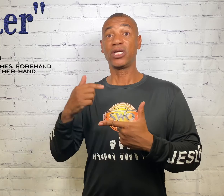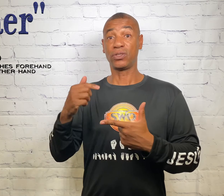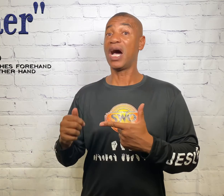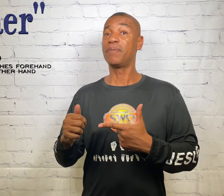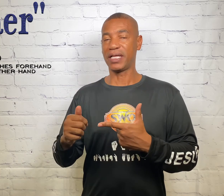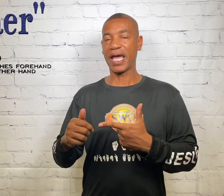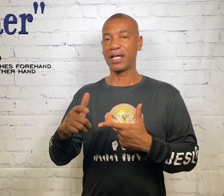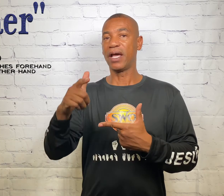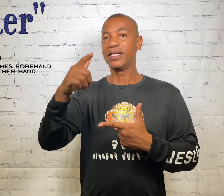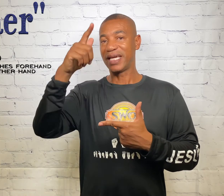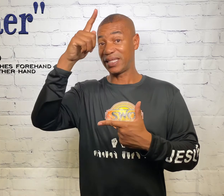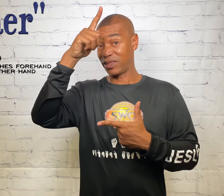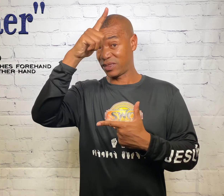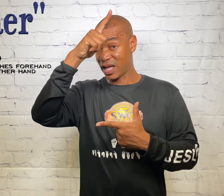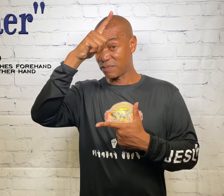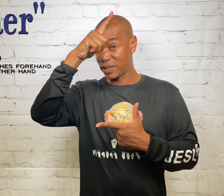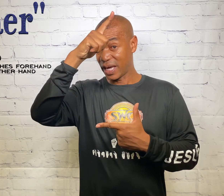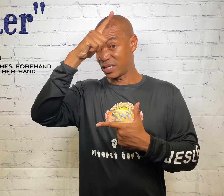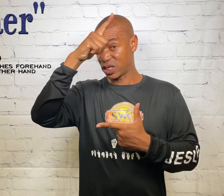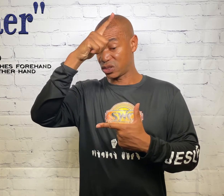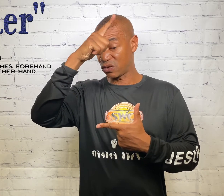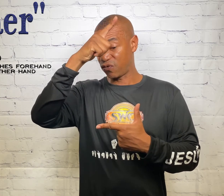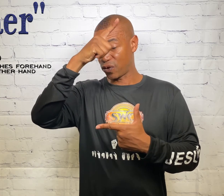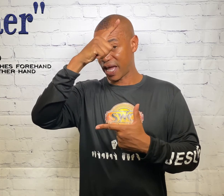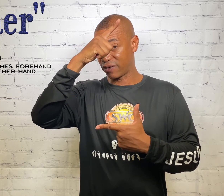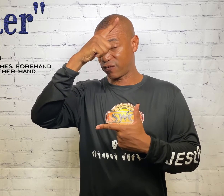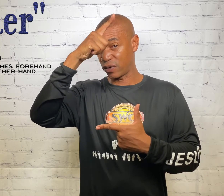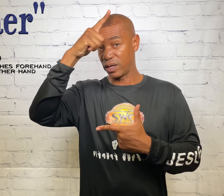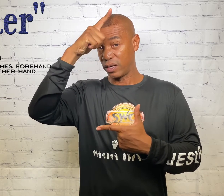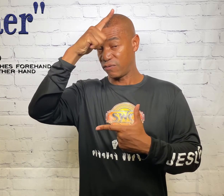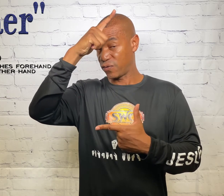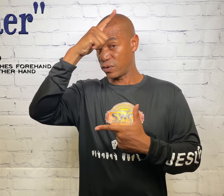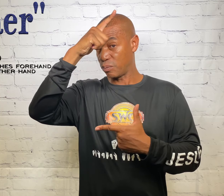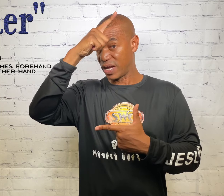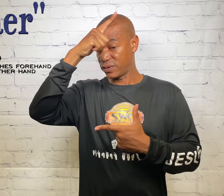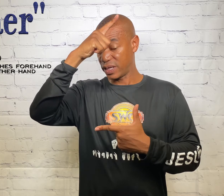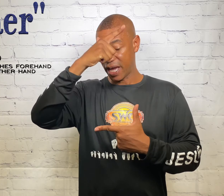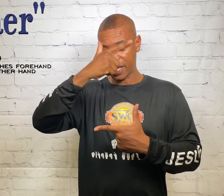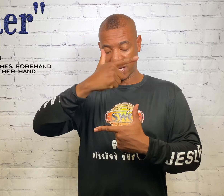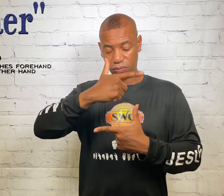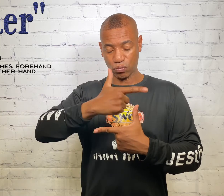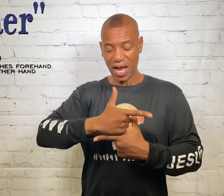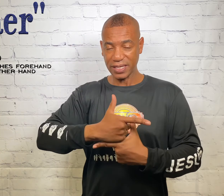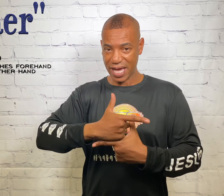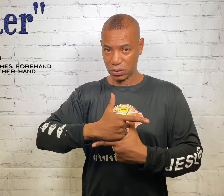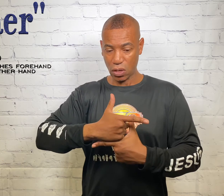your dominant hand, take the thumb, it touches the forehead for brother, and it comes right down